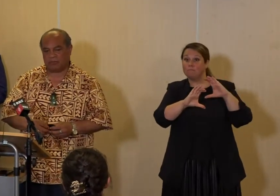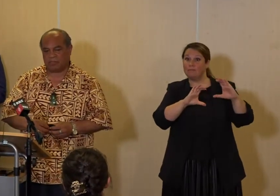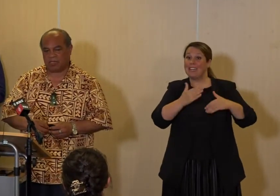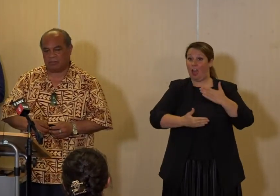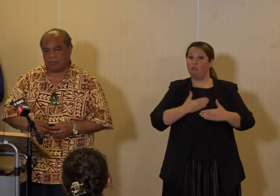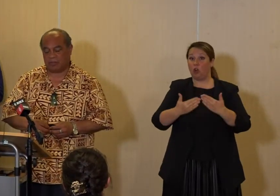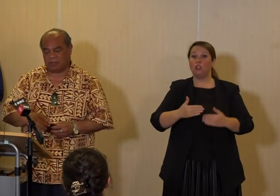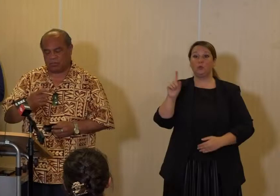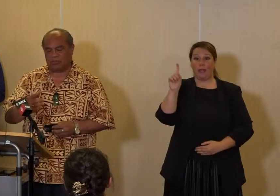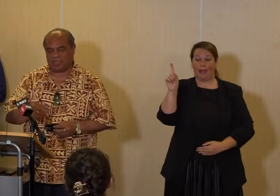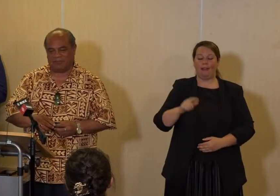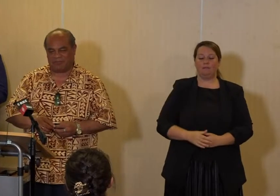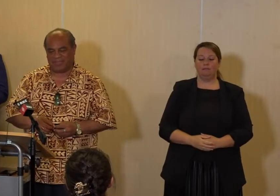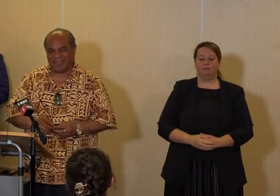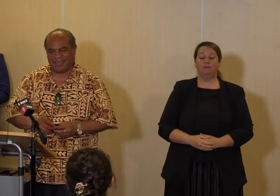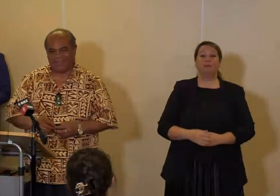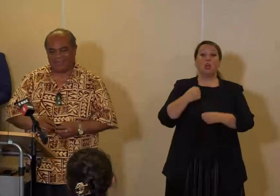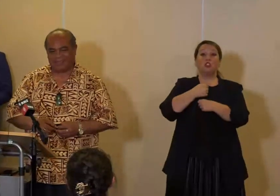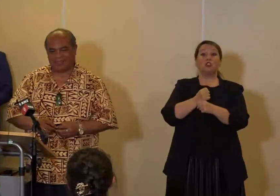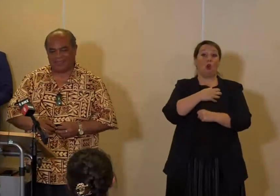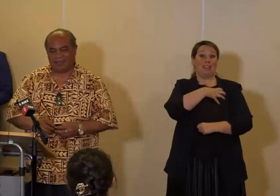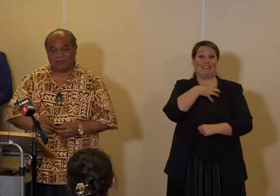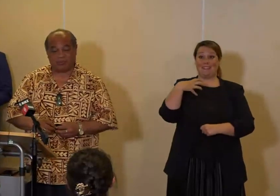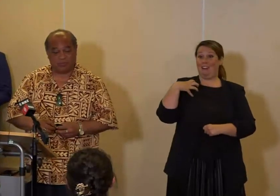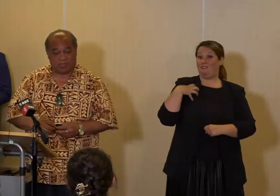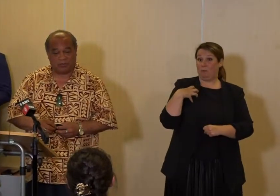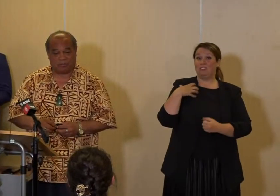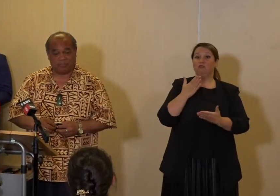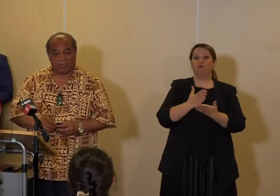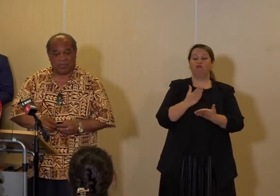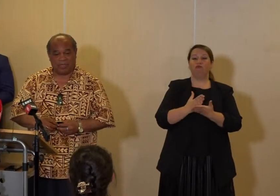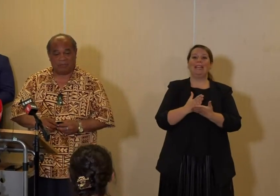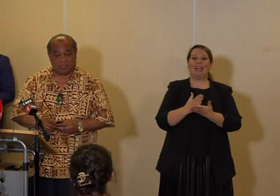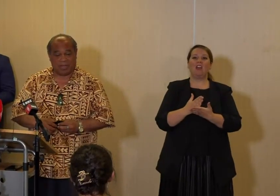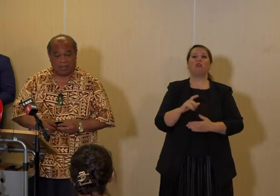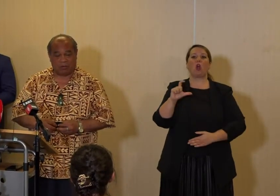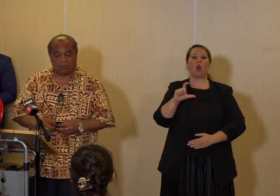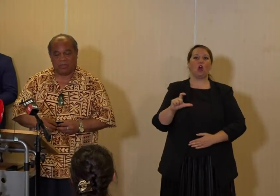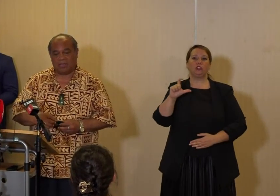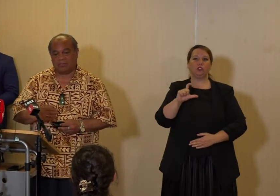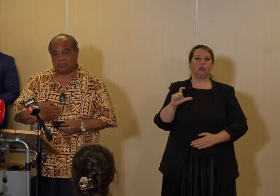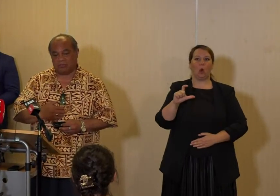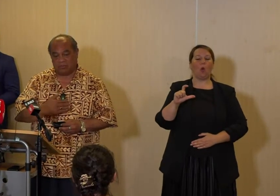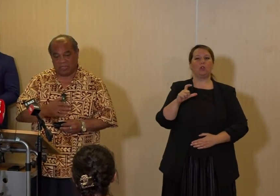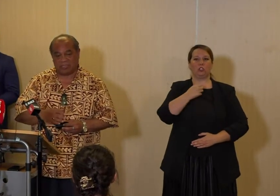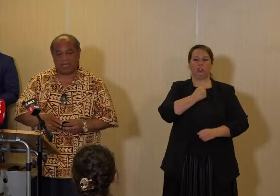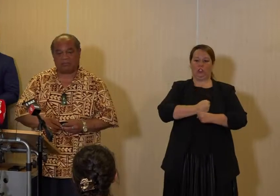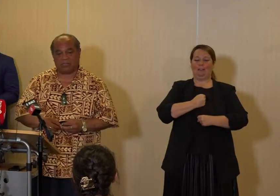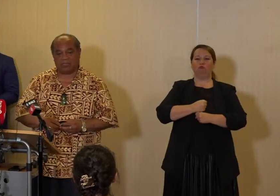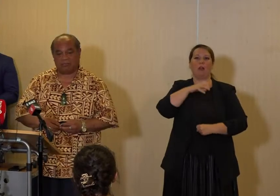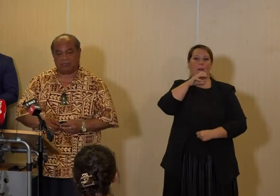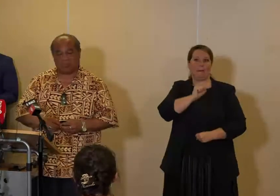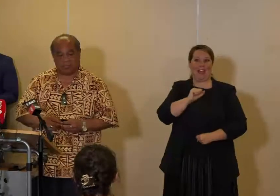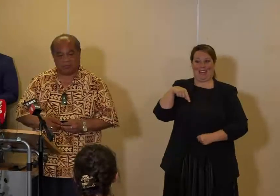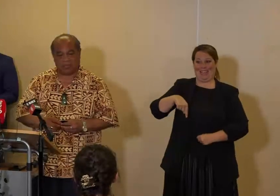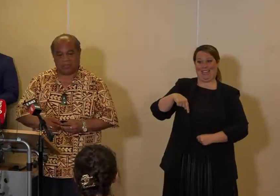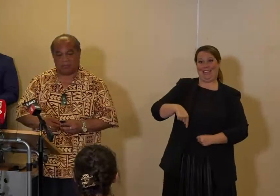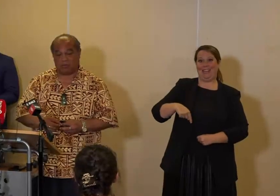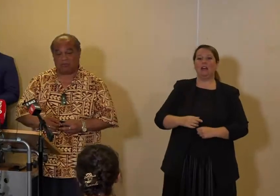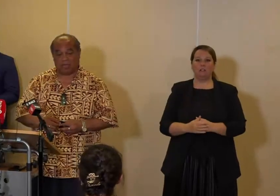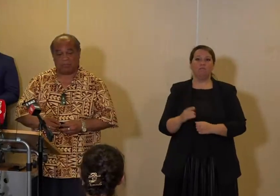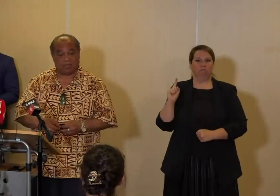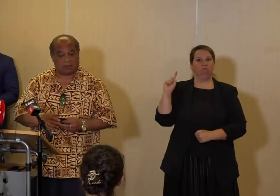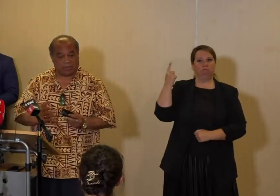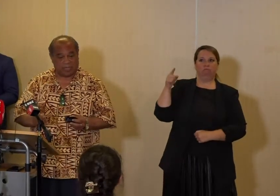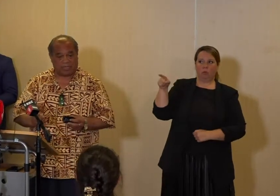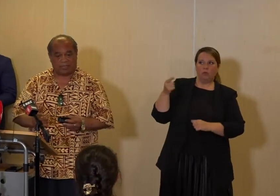closest link with the Tongan government is the Consul General here, Mr. Aho, and so we've reached out to him to see whether the